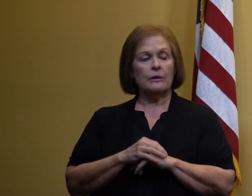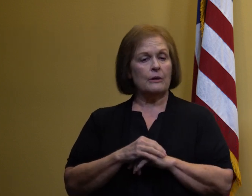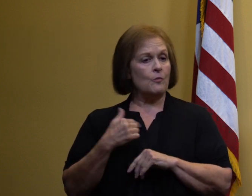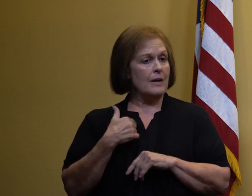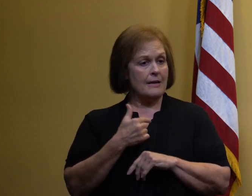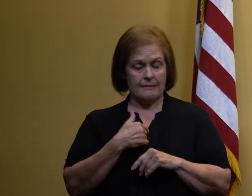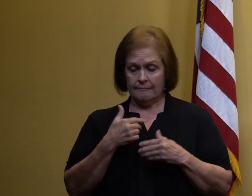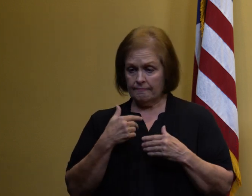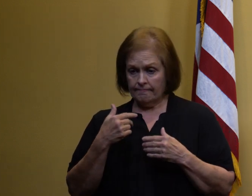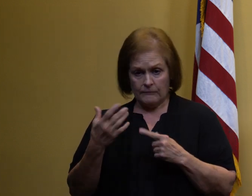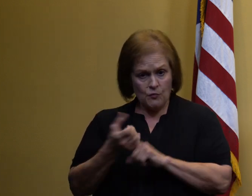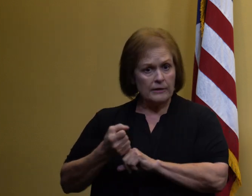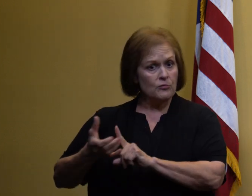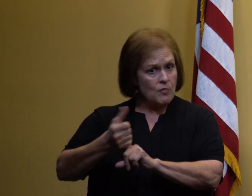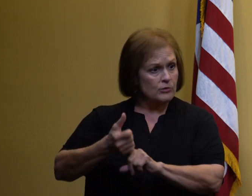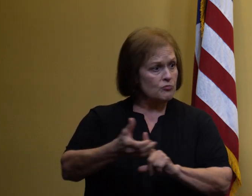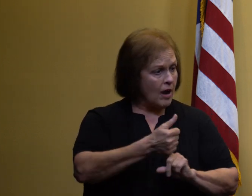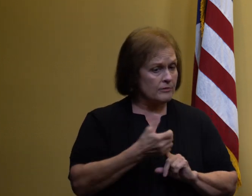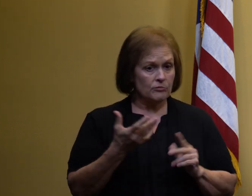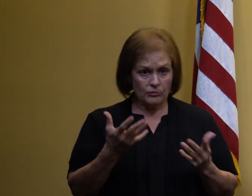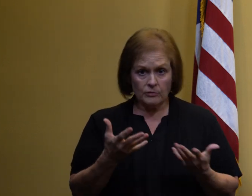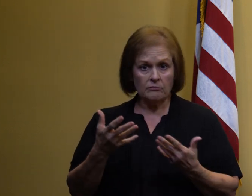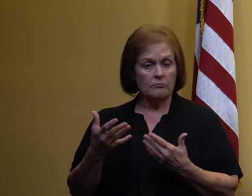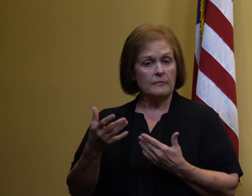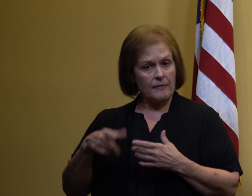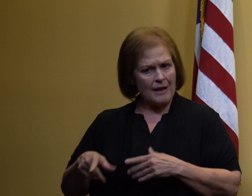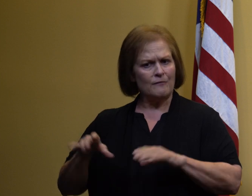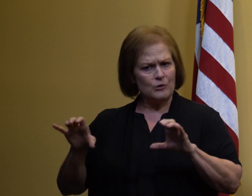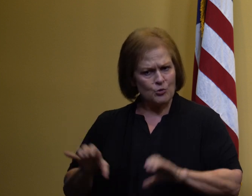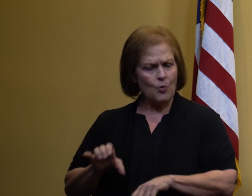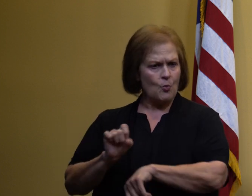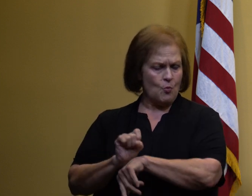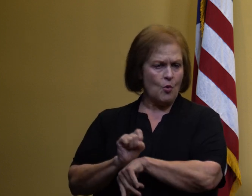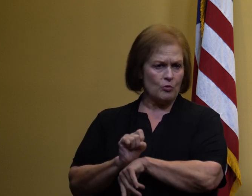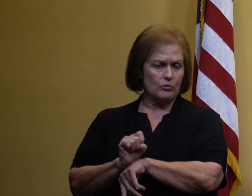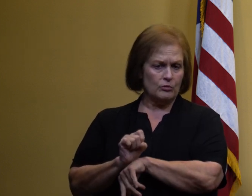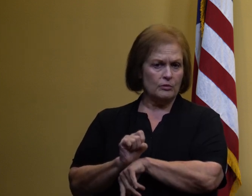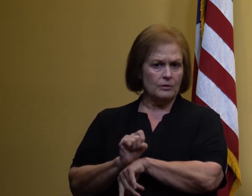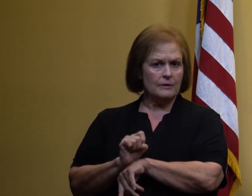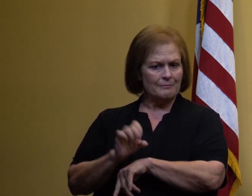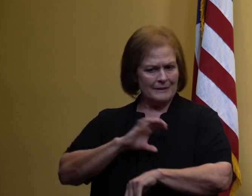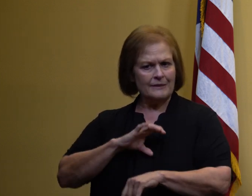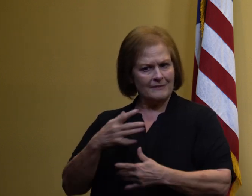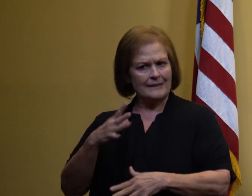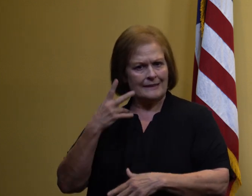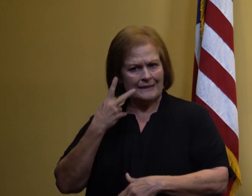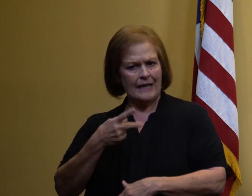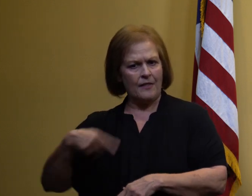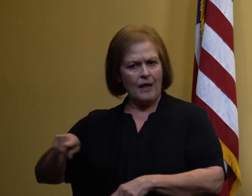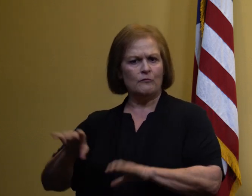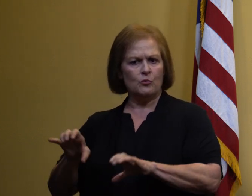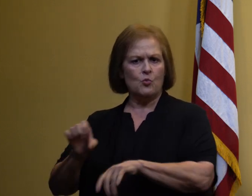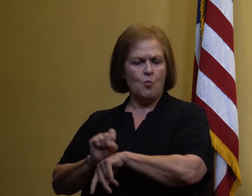solid arrests as they do every day. And it's just demonstrated. So, it goes back to,